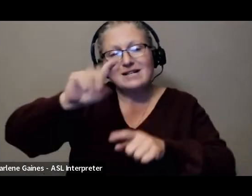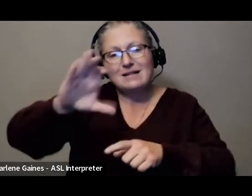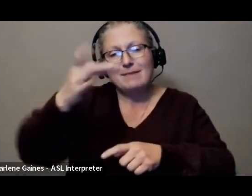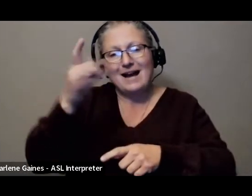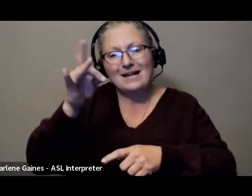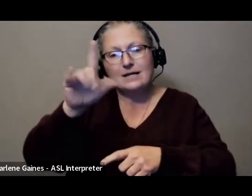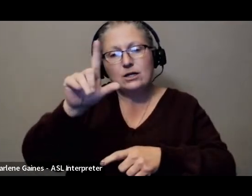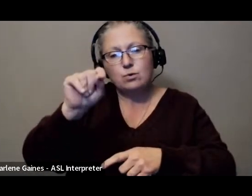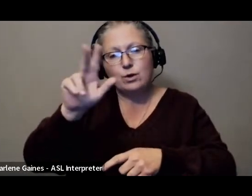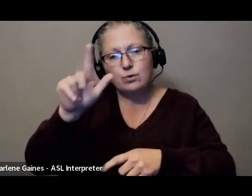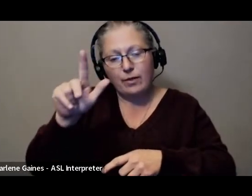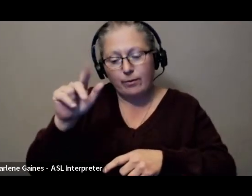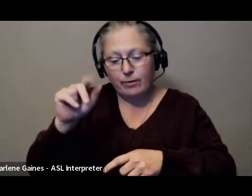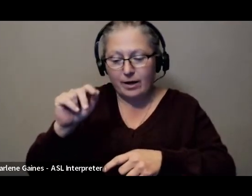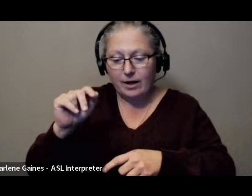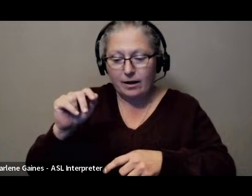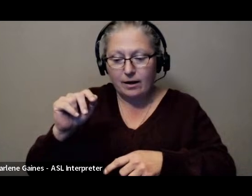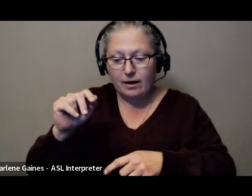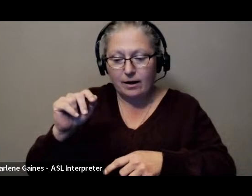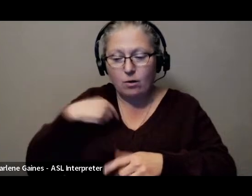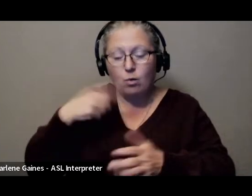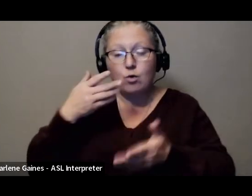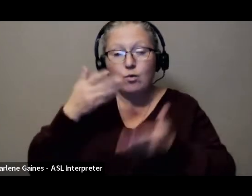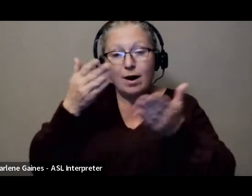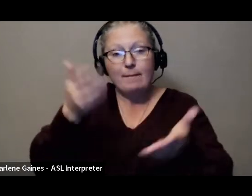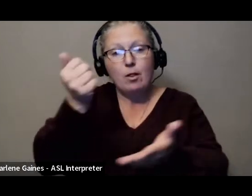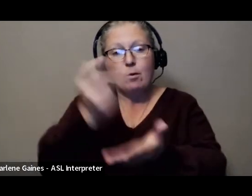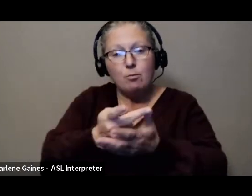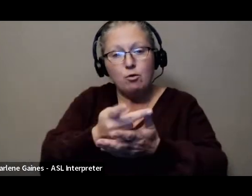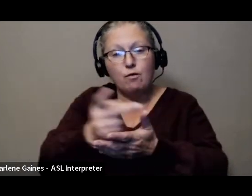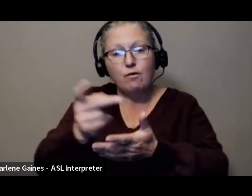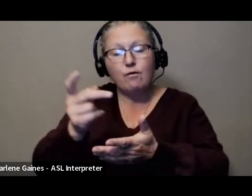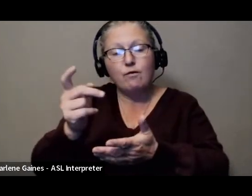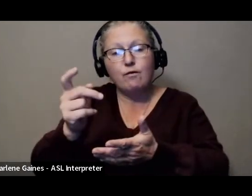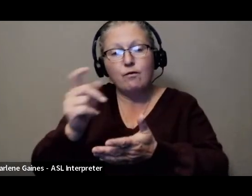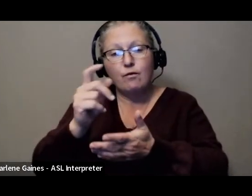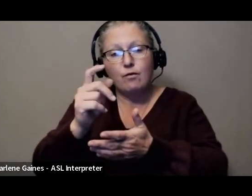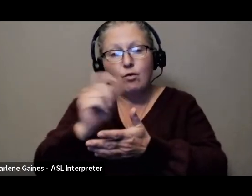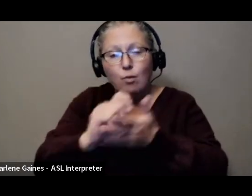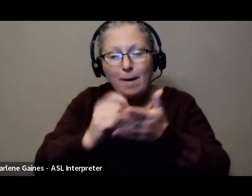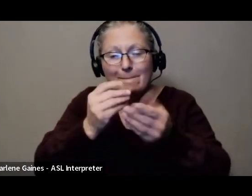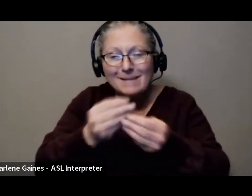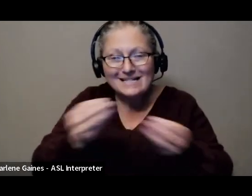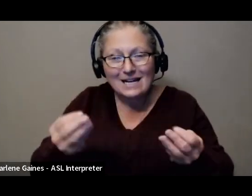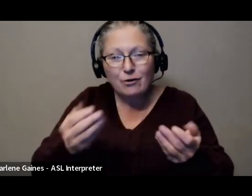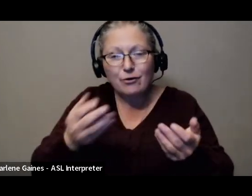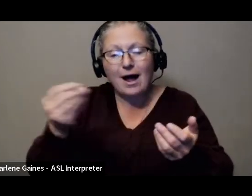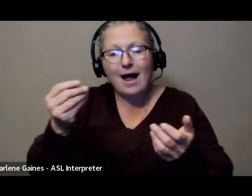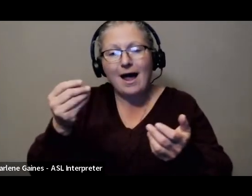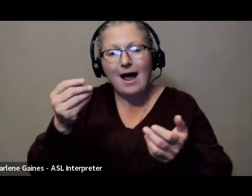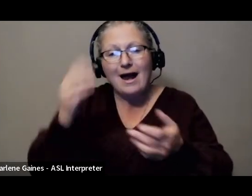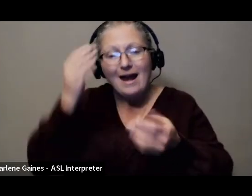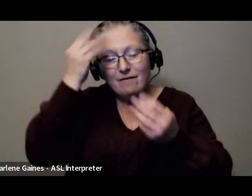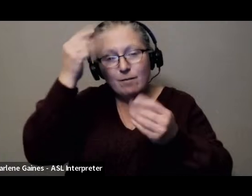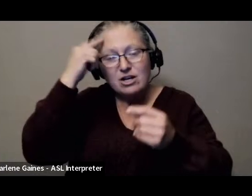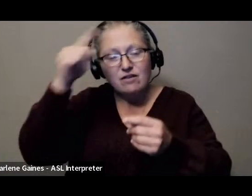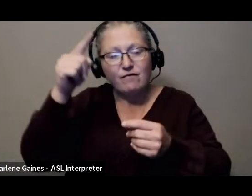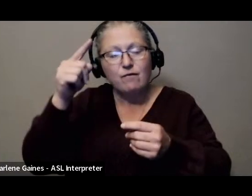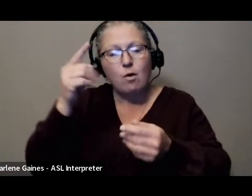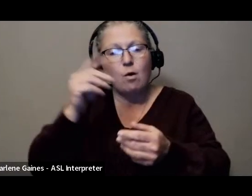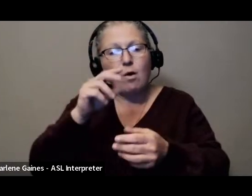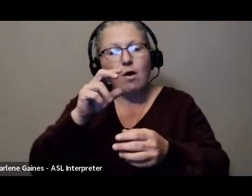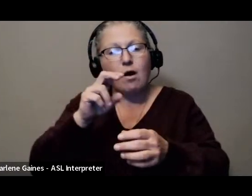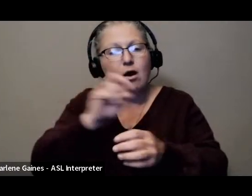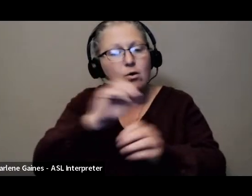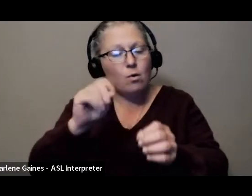18th, 2023. We recommend that you approve the written materials and information related to abstinence, condom use,